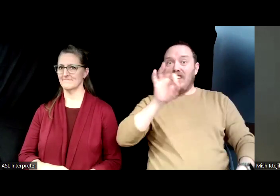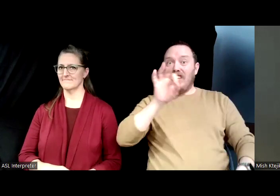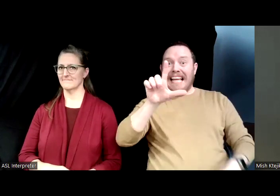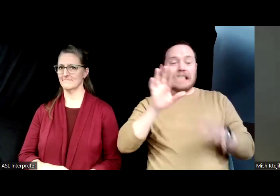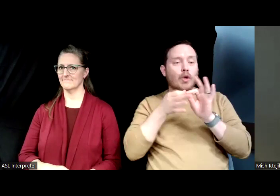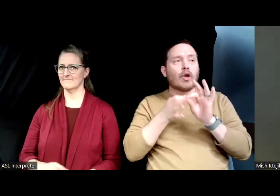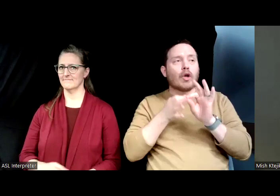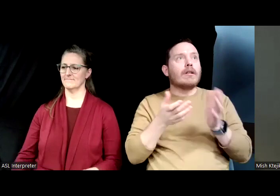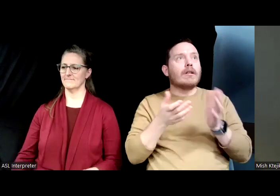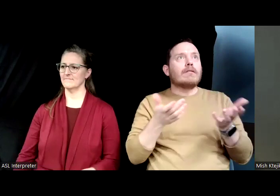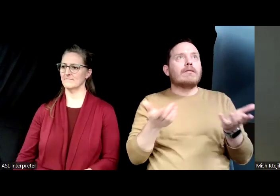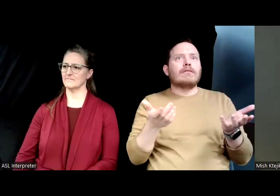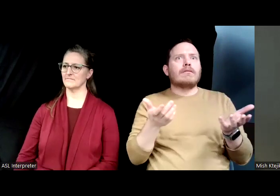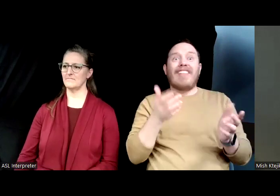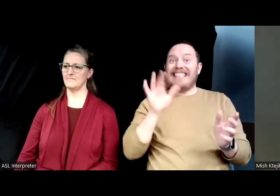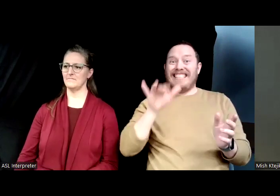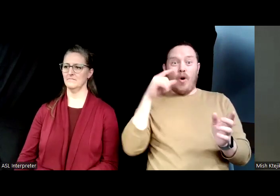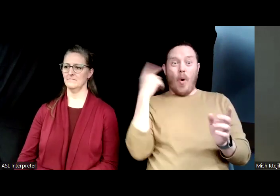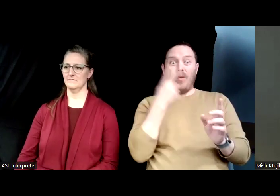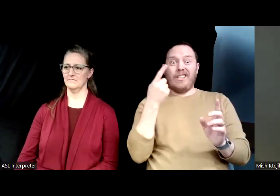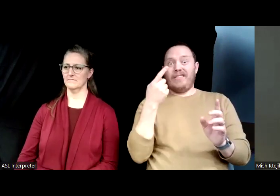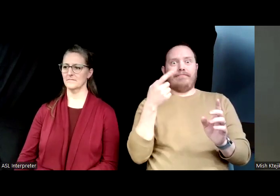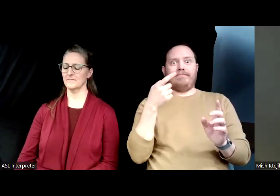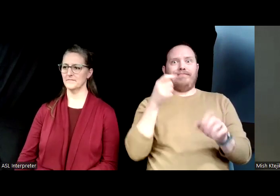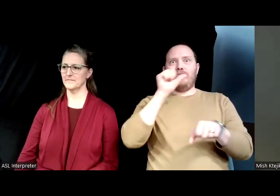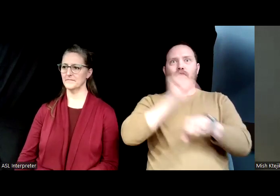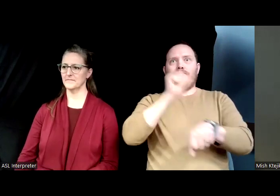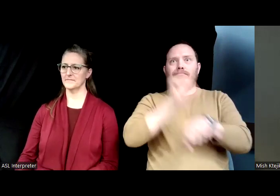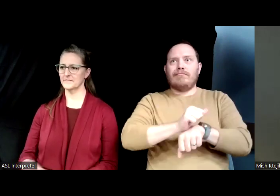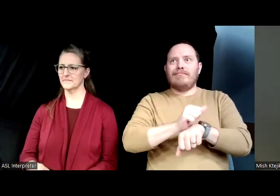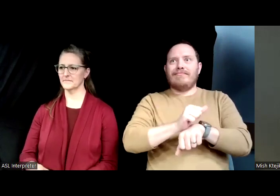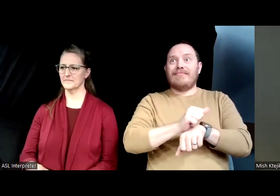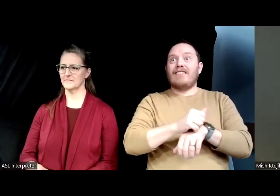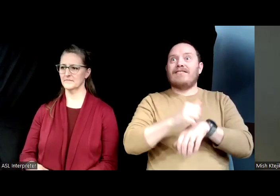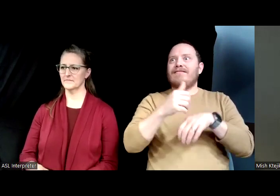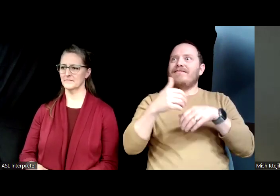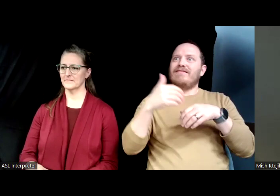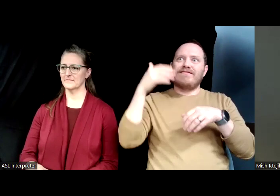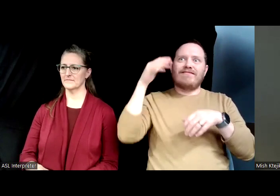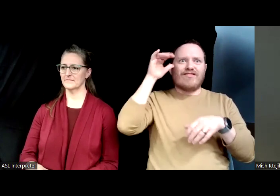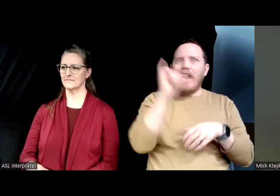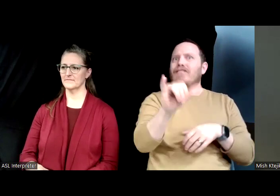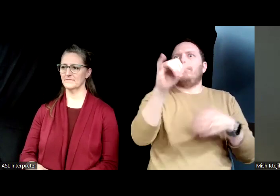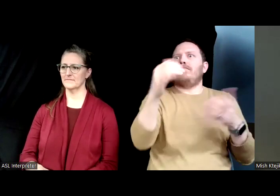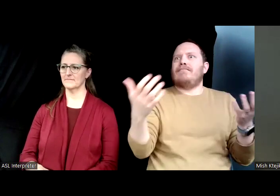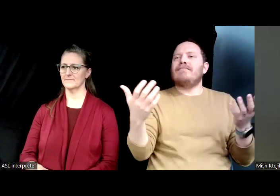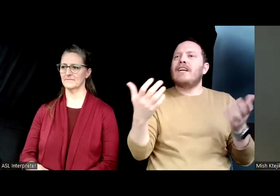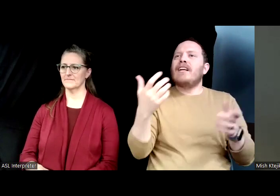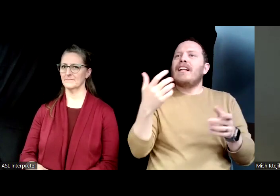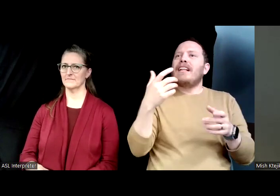But let's say someone's a full-time freelance interpreter. That's the only, credential.